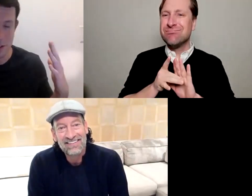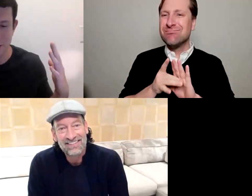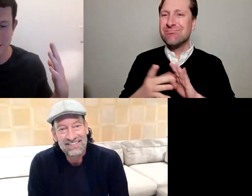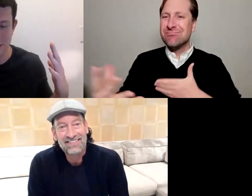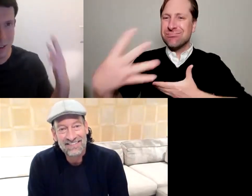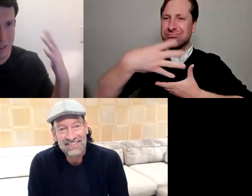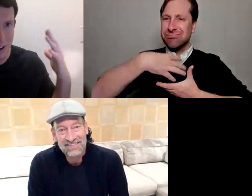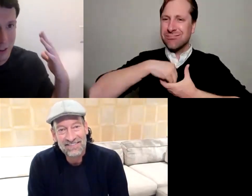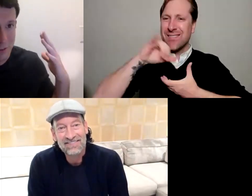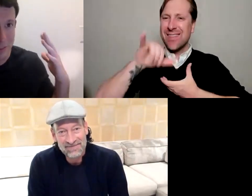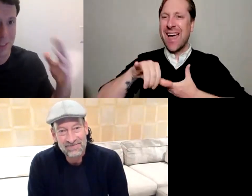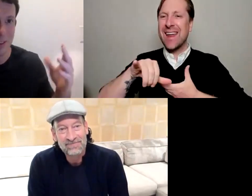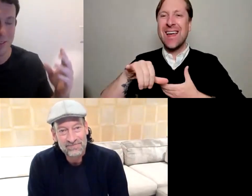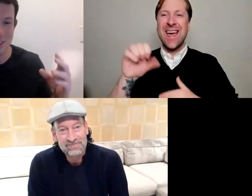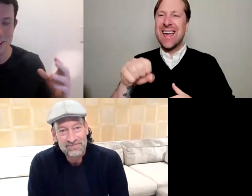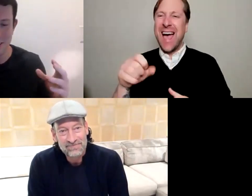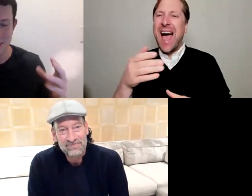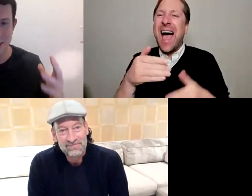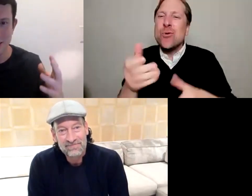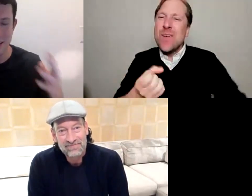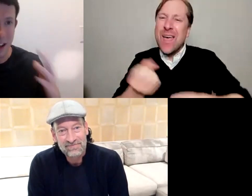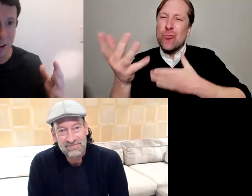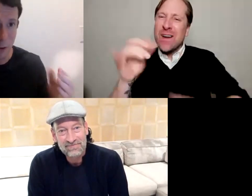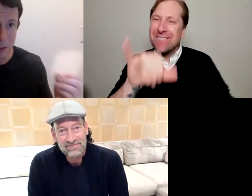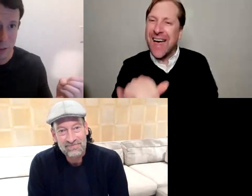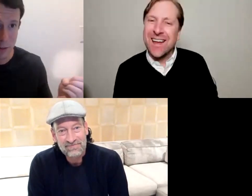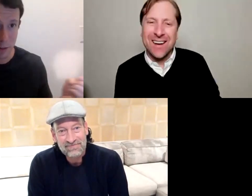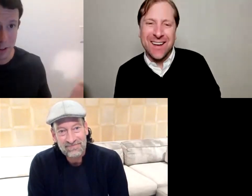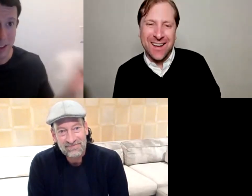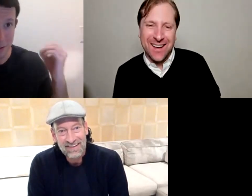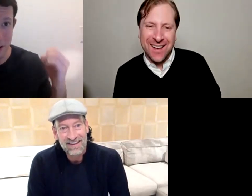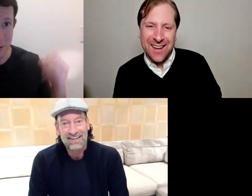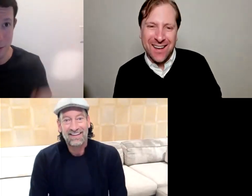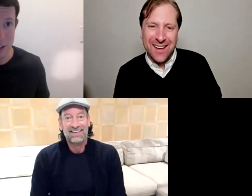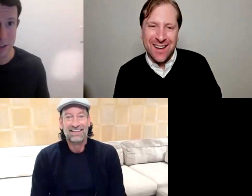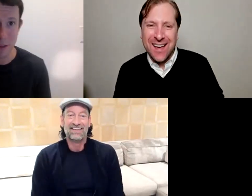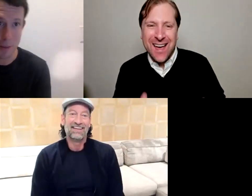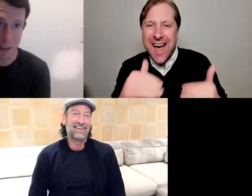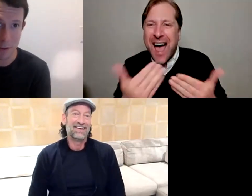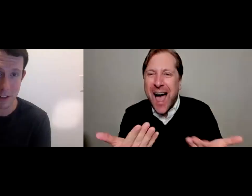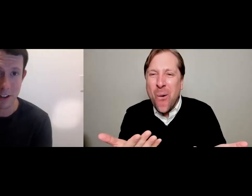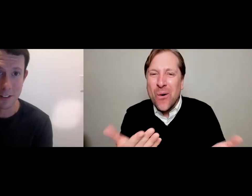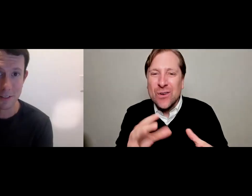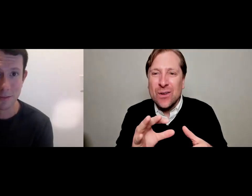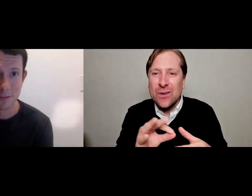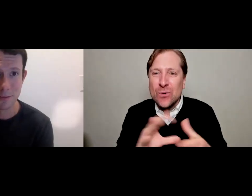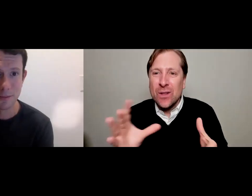you to turn that off? Is there a way for you to not always just be plugging in for information to maybe be used